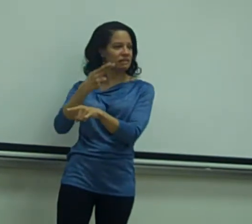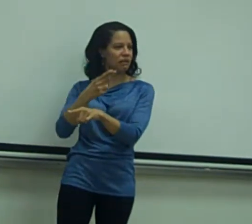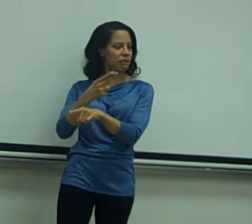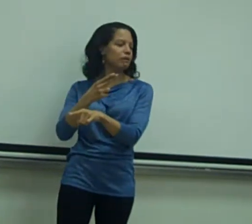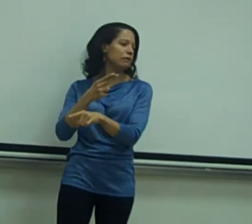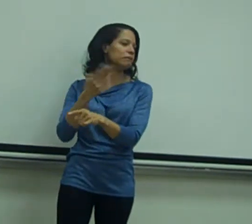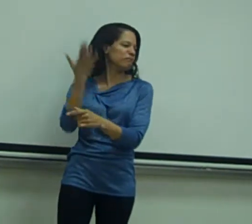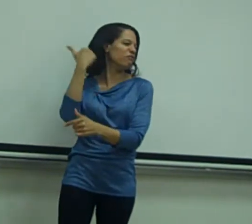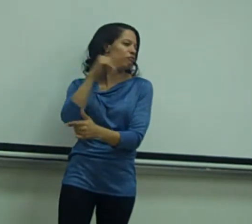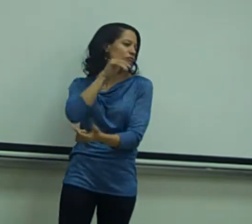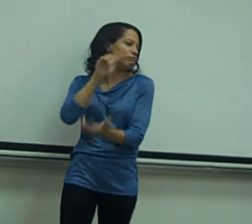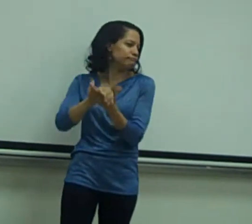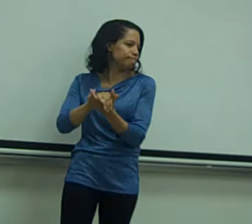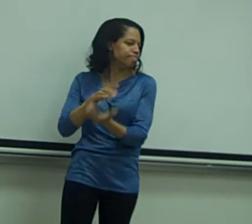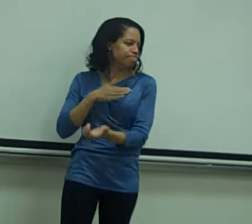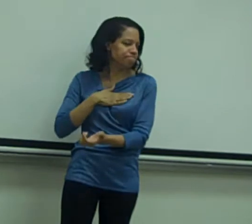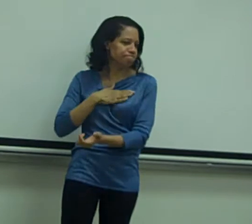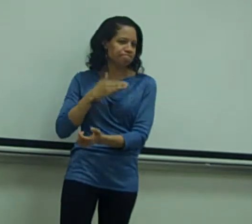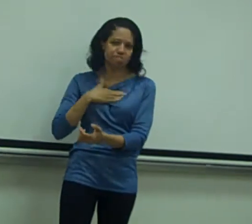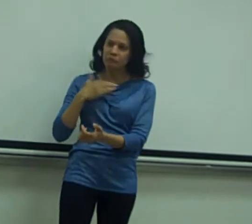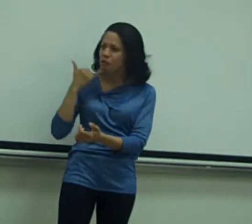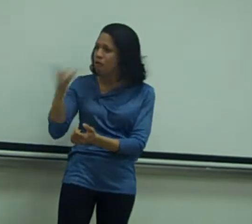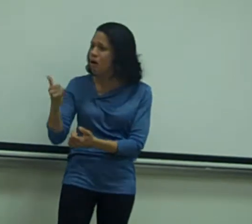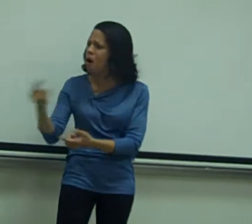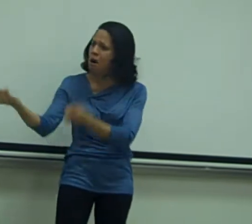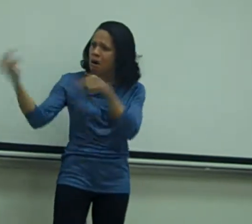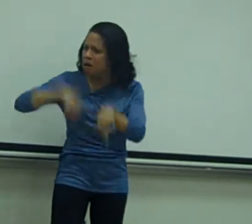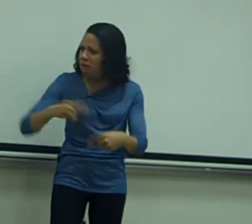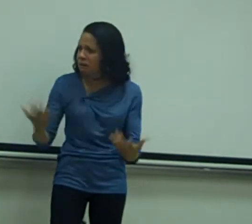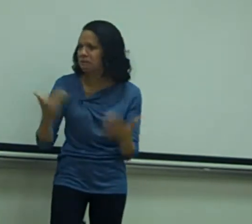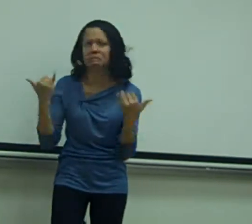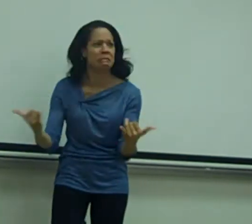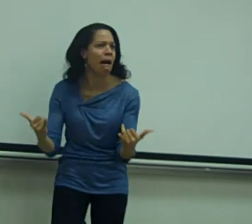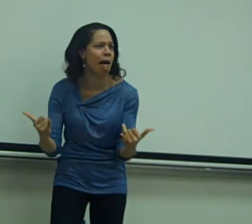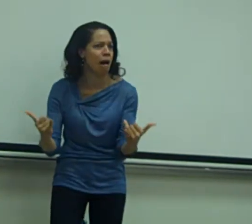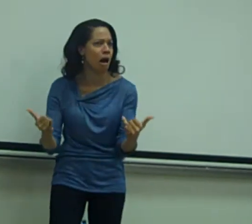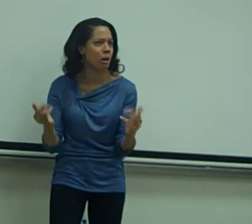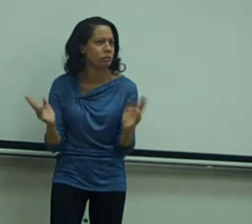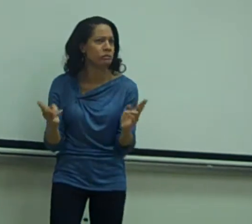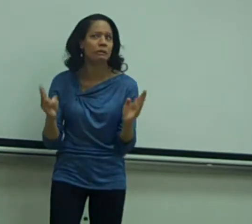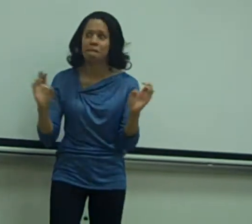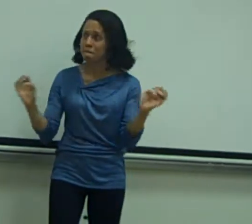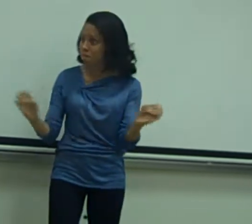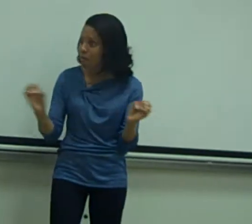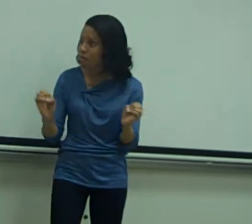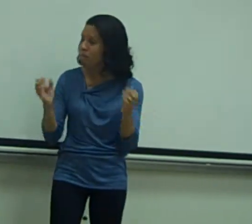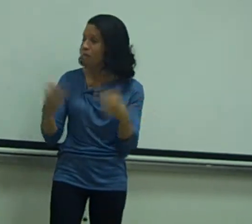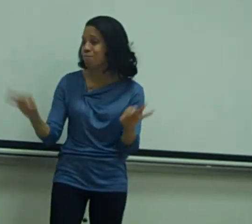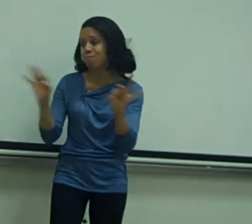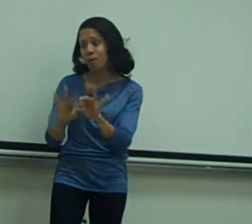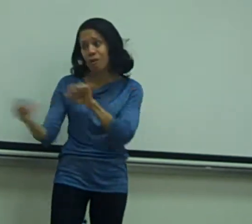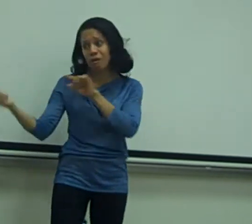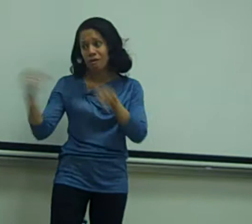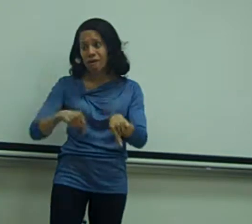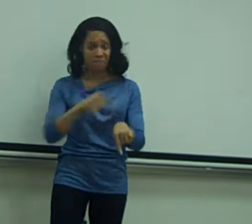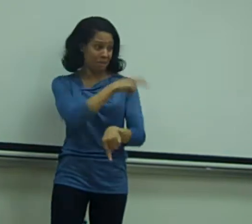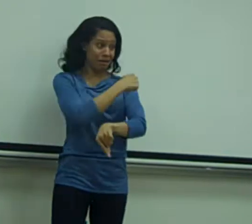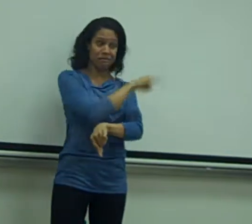to get over here to the house and pick me up and take me to the hospital, because I didn't know what was